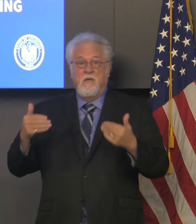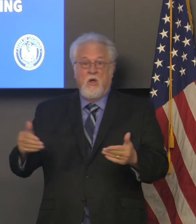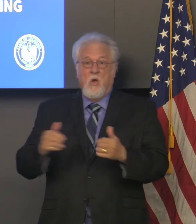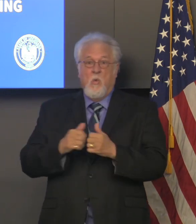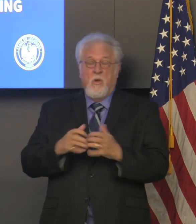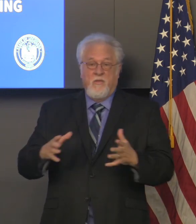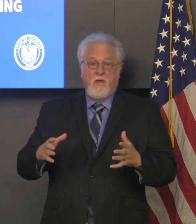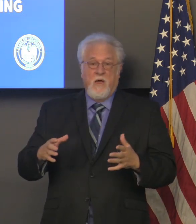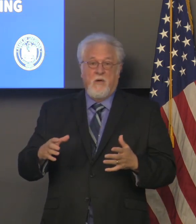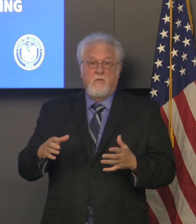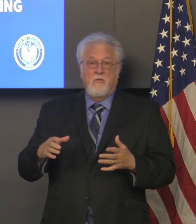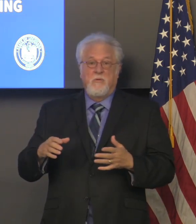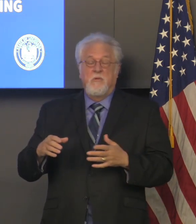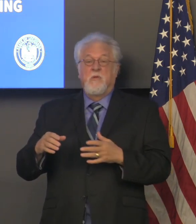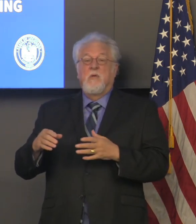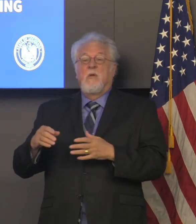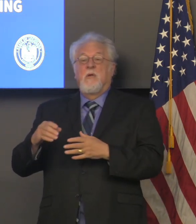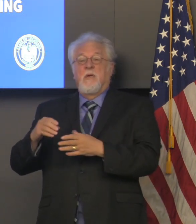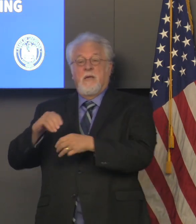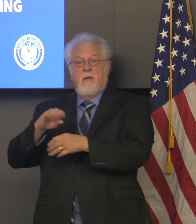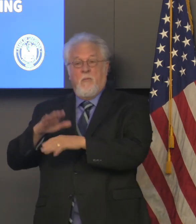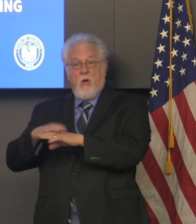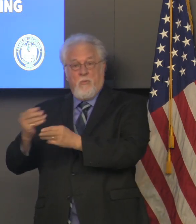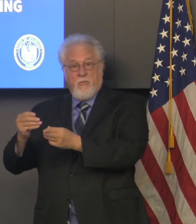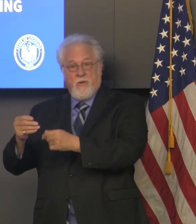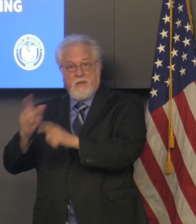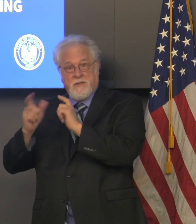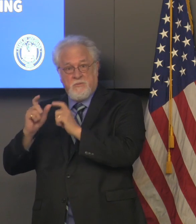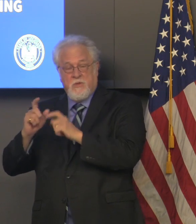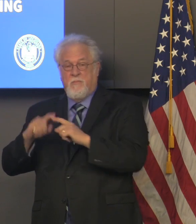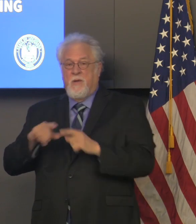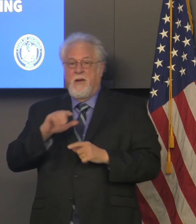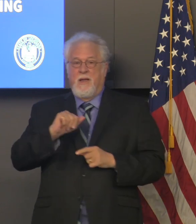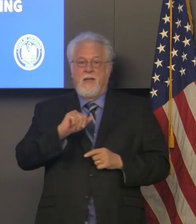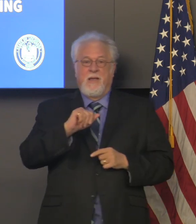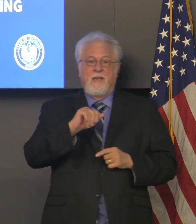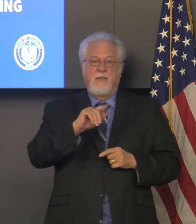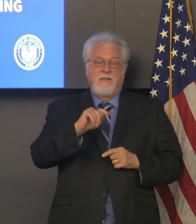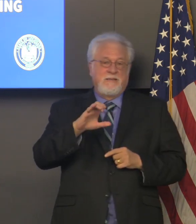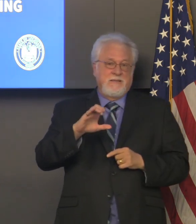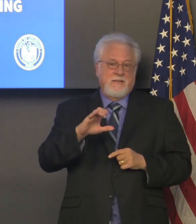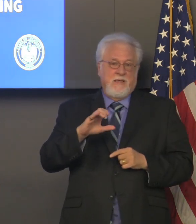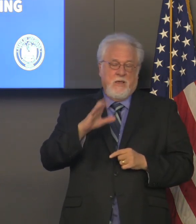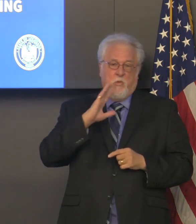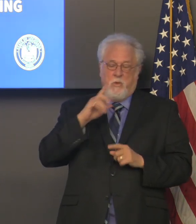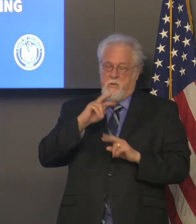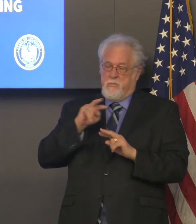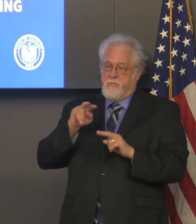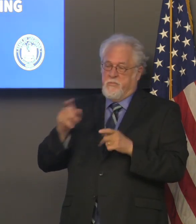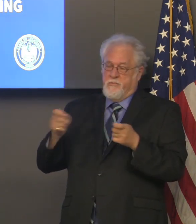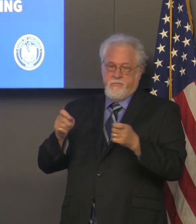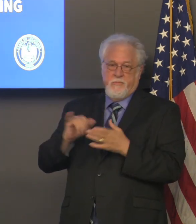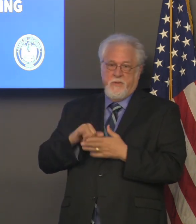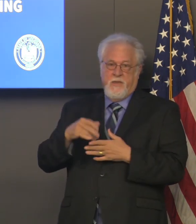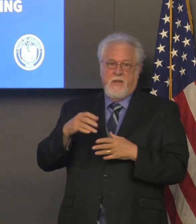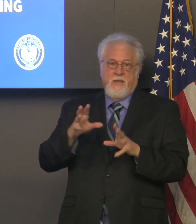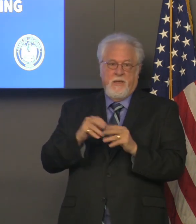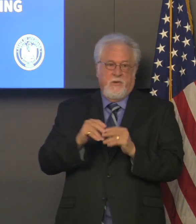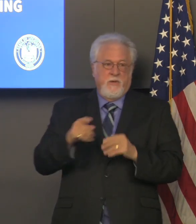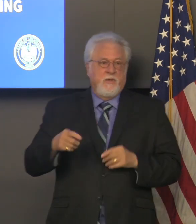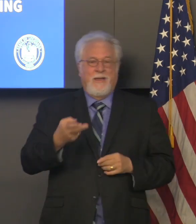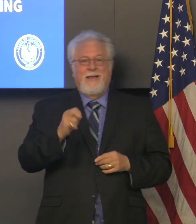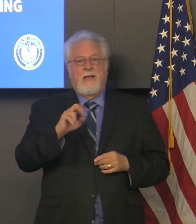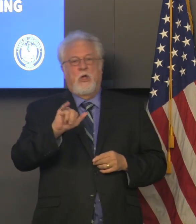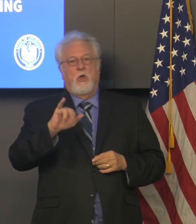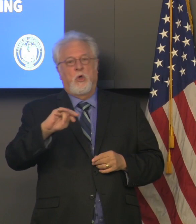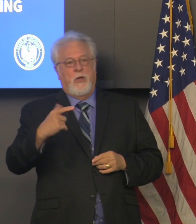the on-premises consumption, but that'll be something for the ATC to determine when it conducts its hearing. Yes, ma'am.